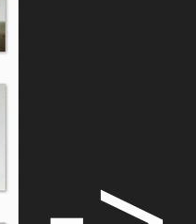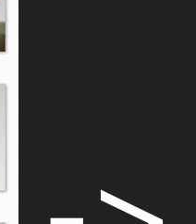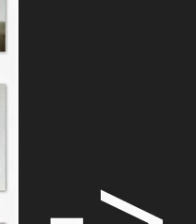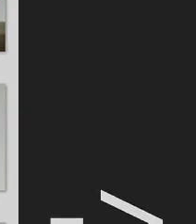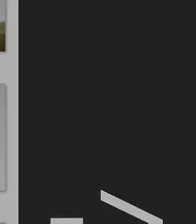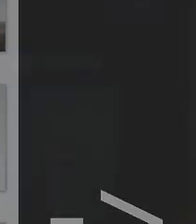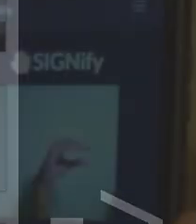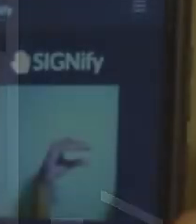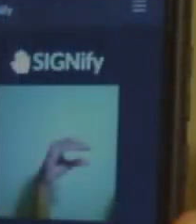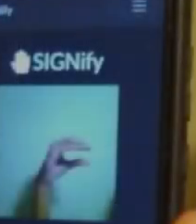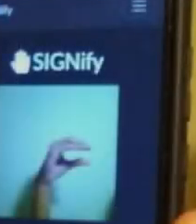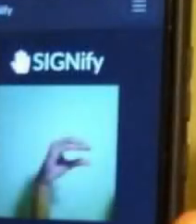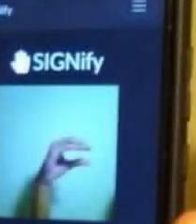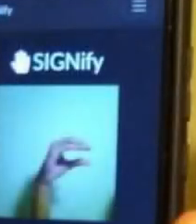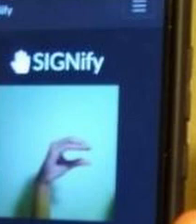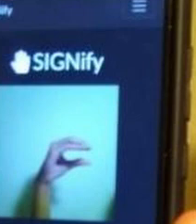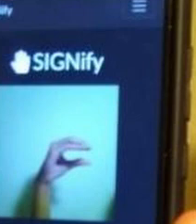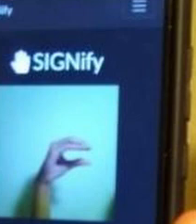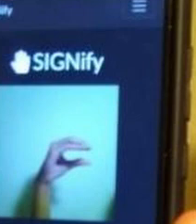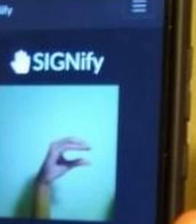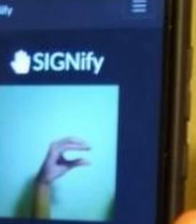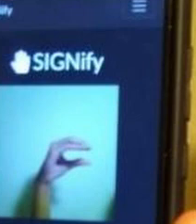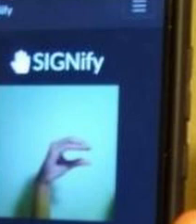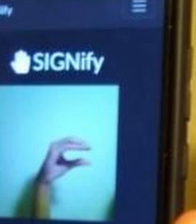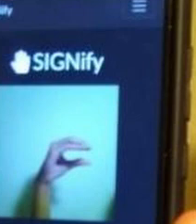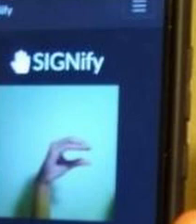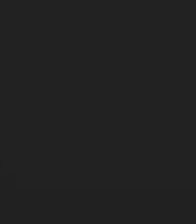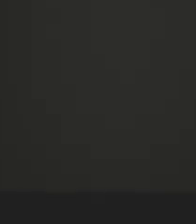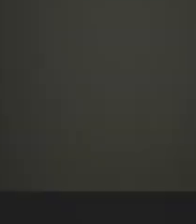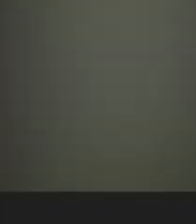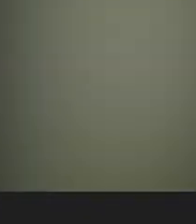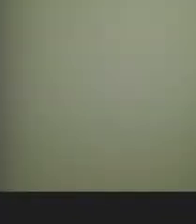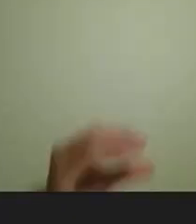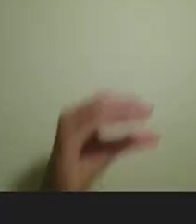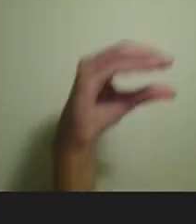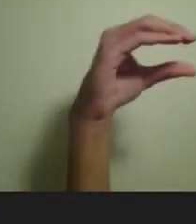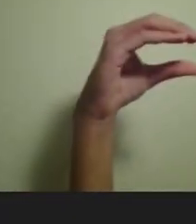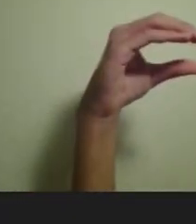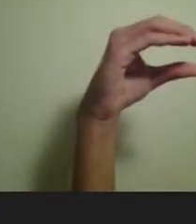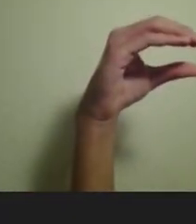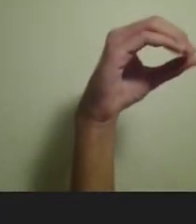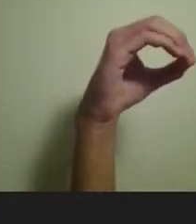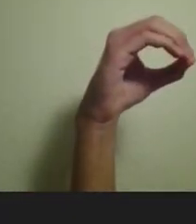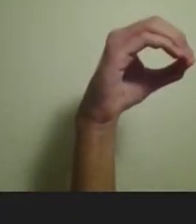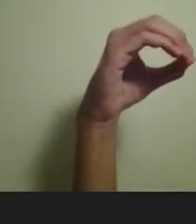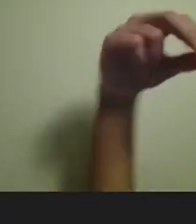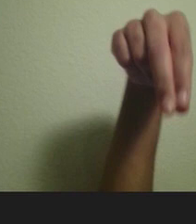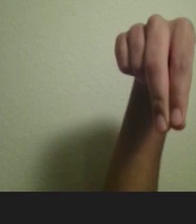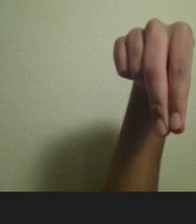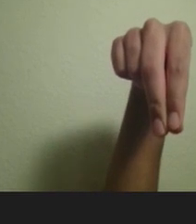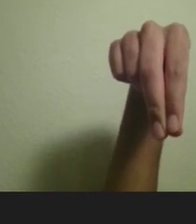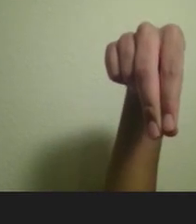community use sign language to communicate with those who do not understand it. After a user opens Signify, they are presented